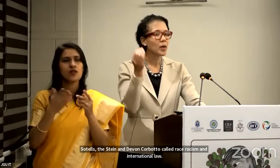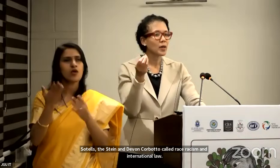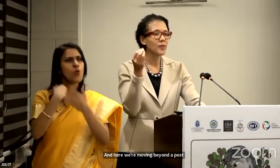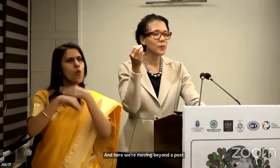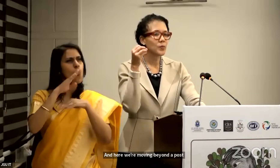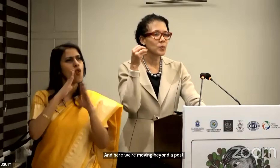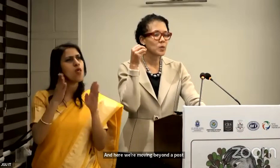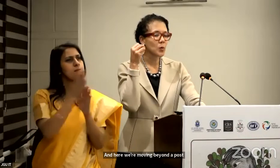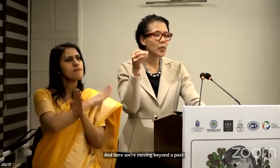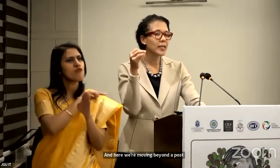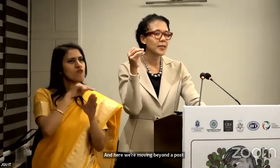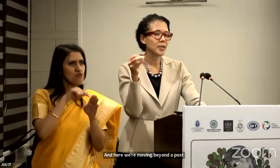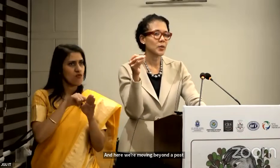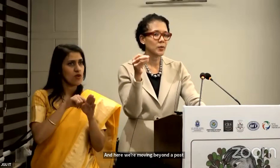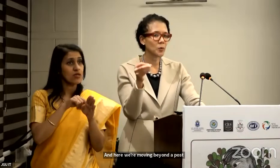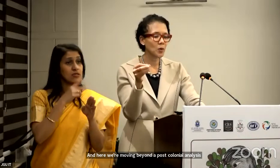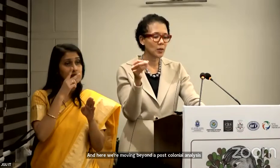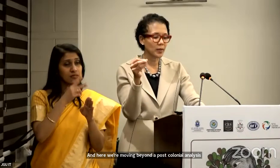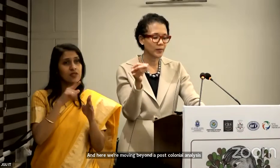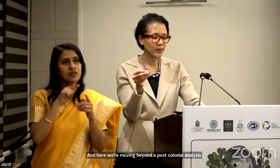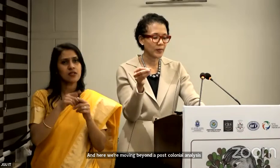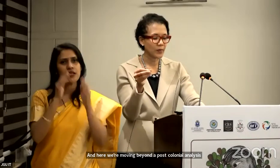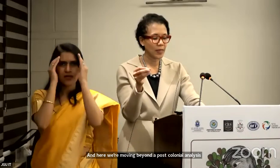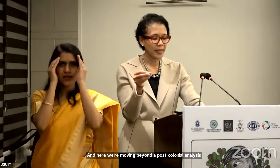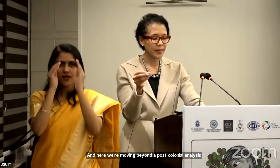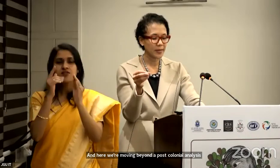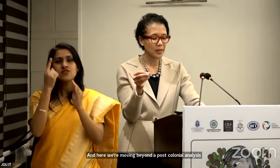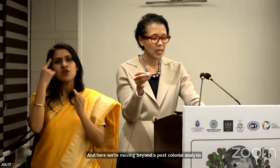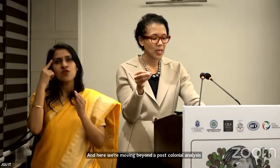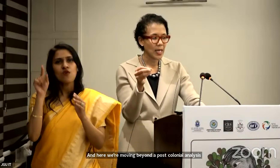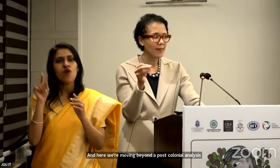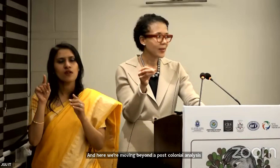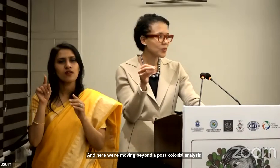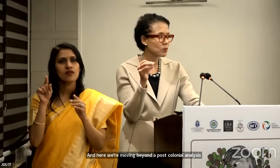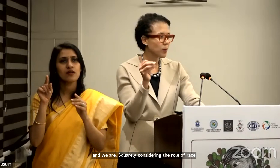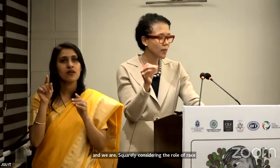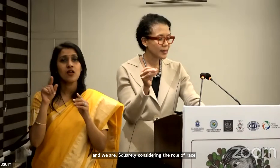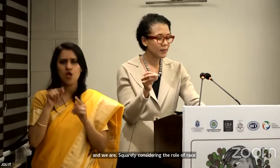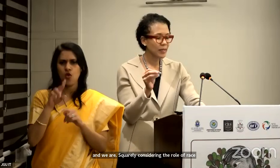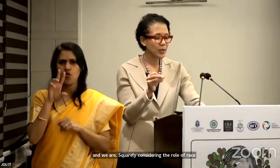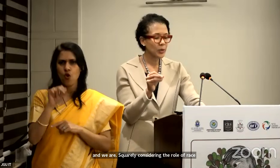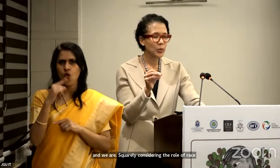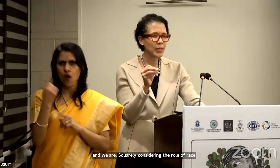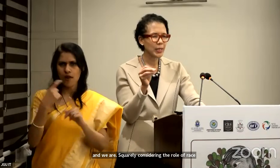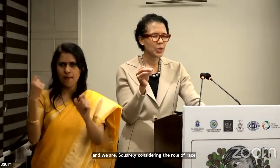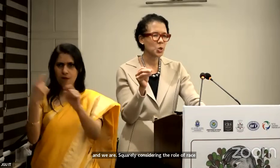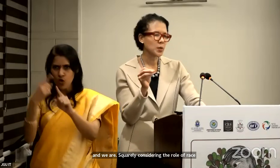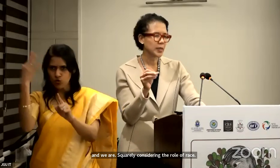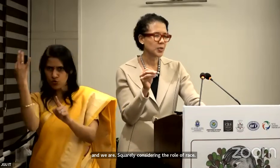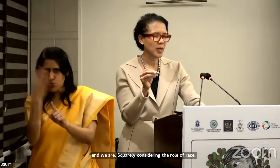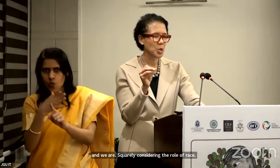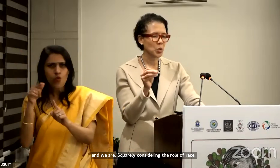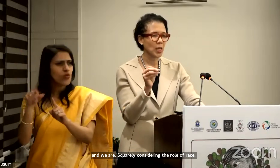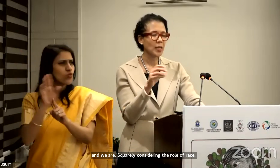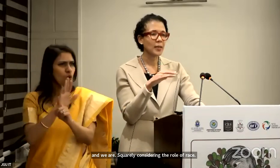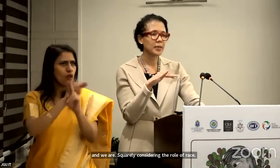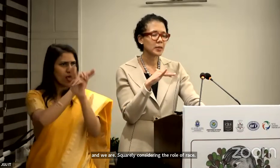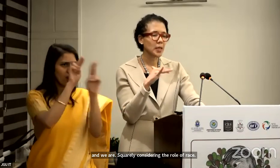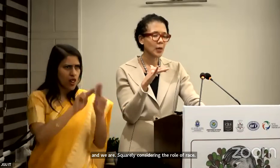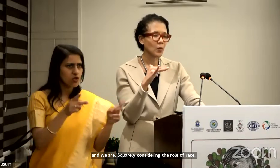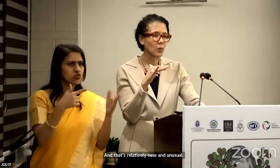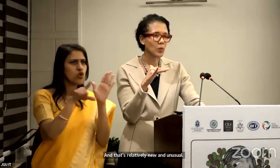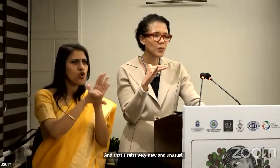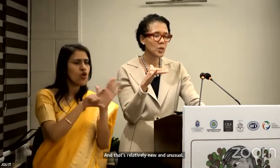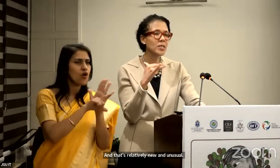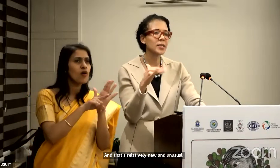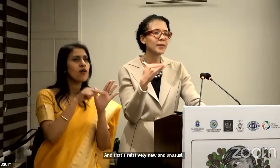we are squarely considering the role of race. And that's relatively new and unusual in international law. And